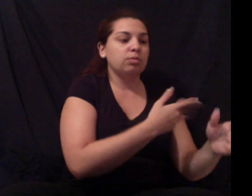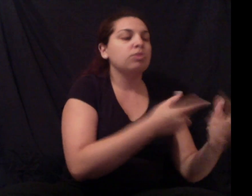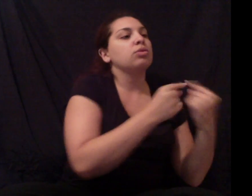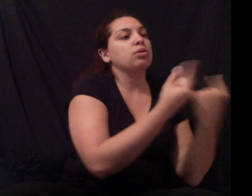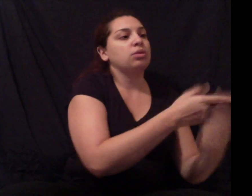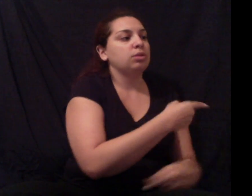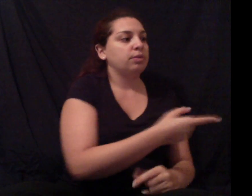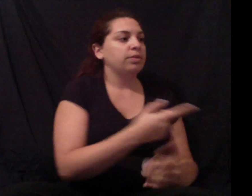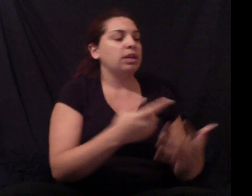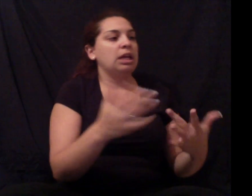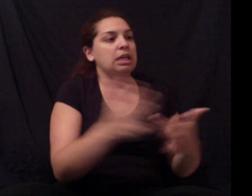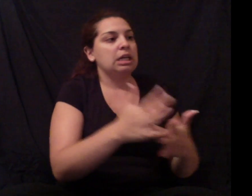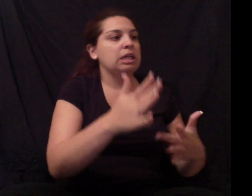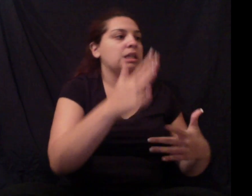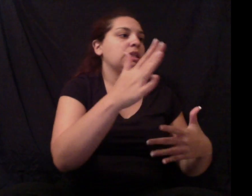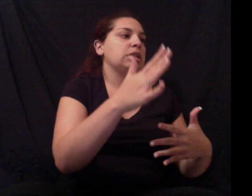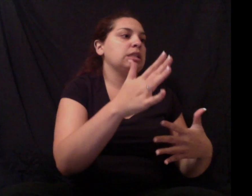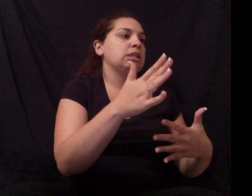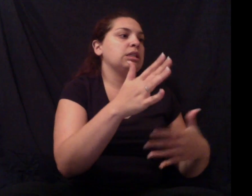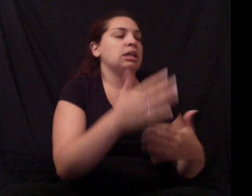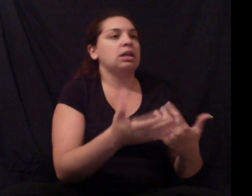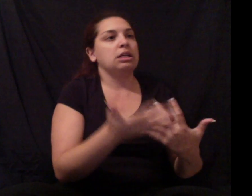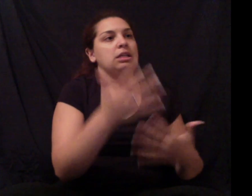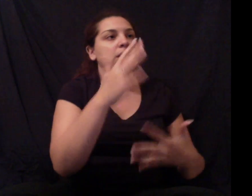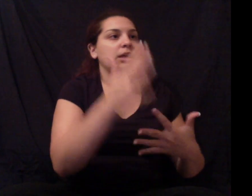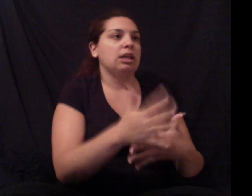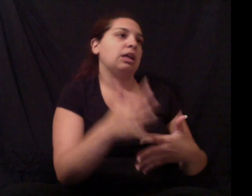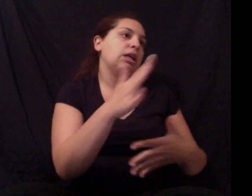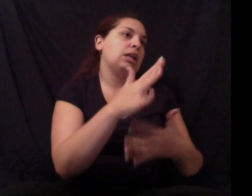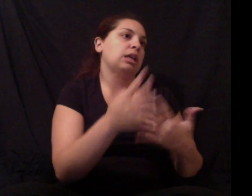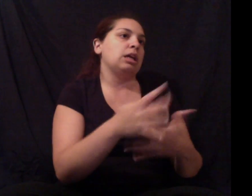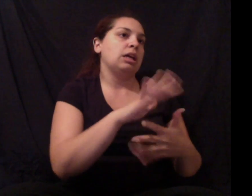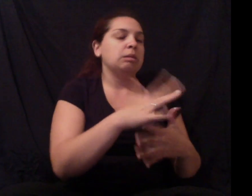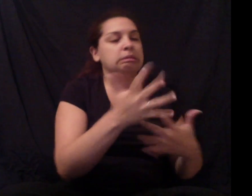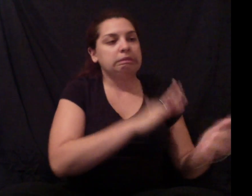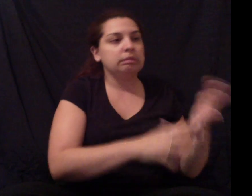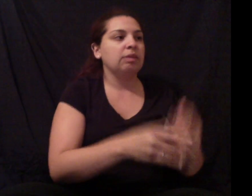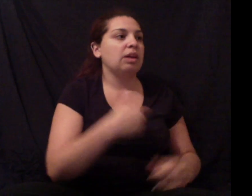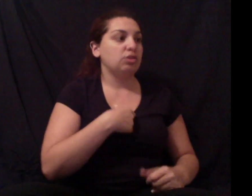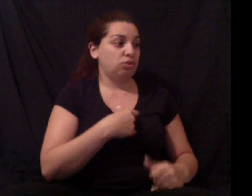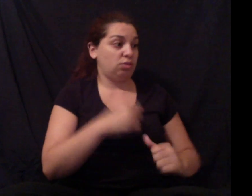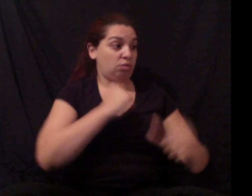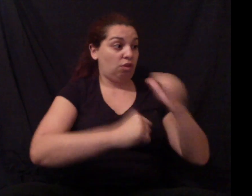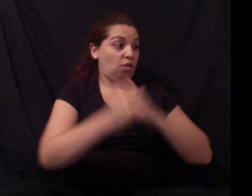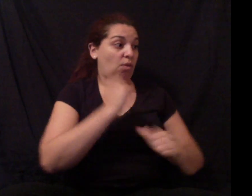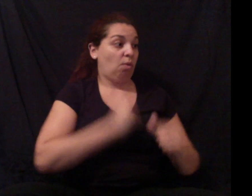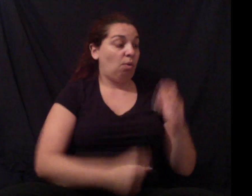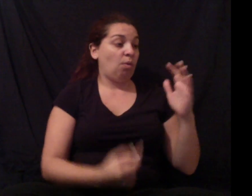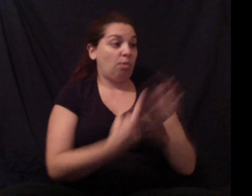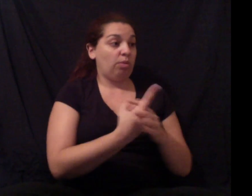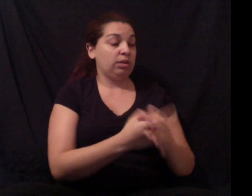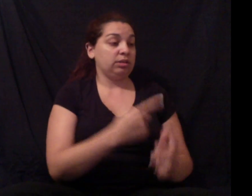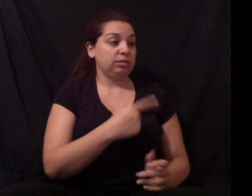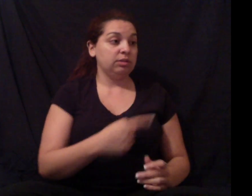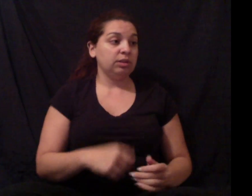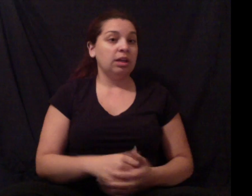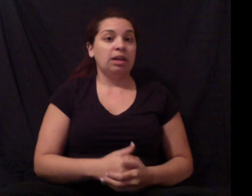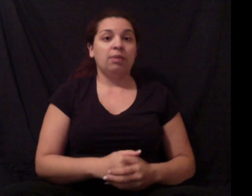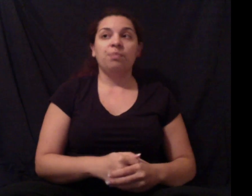8th, 9th grade, all the way through high school. So that was when I started performing. But being a drummer, it was